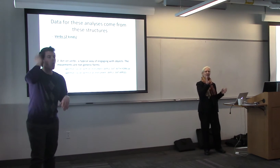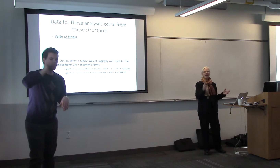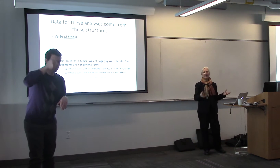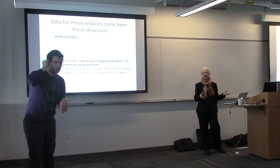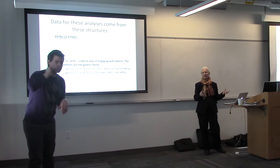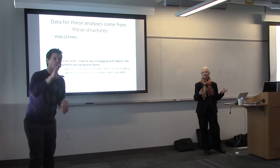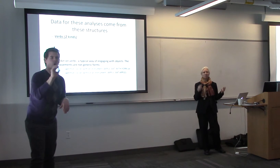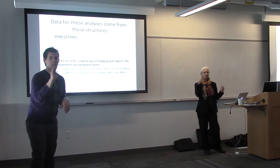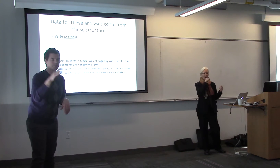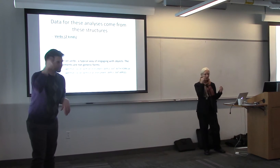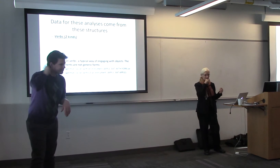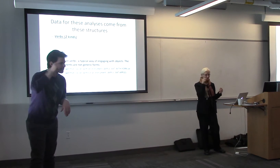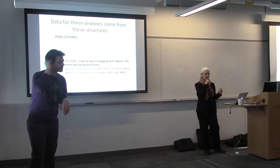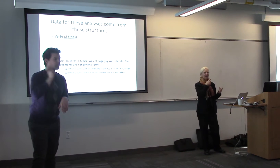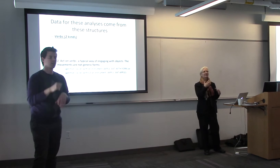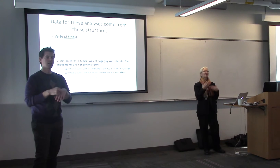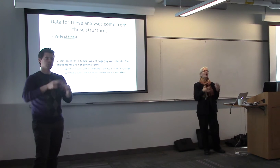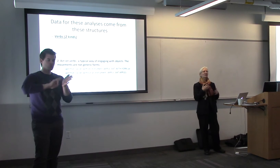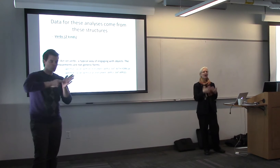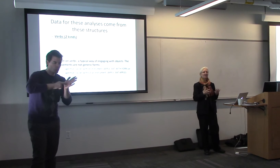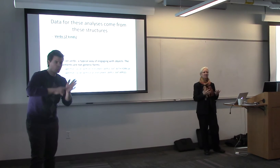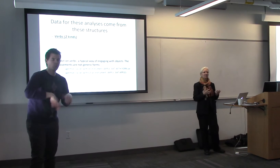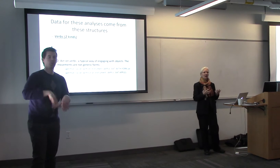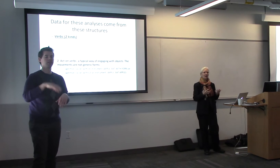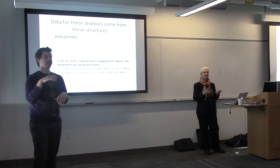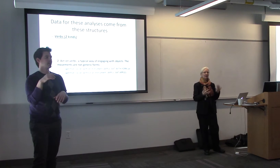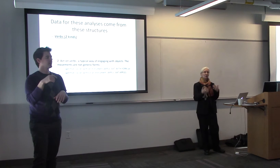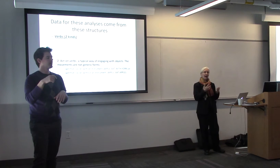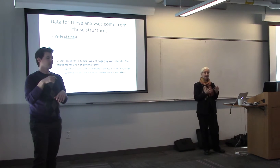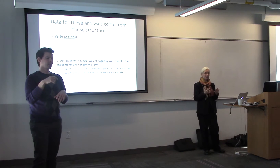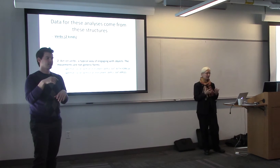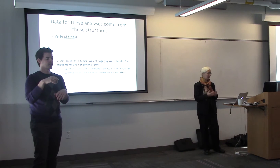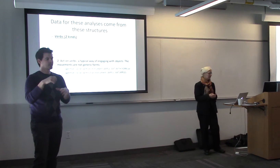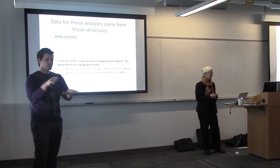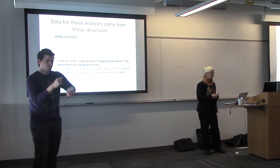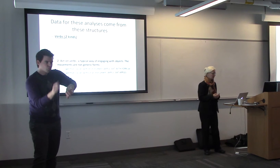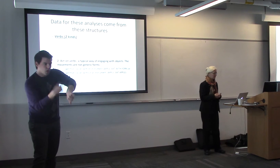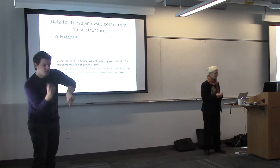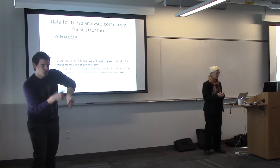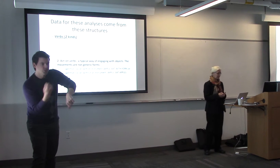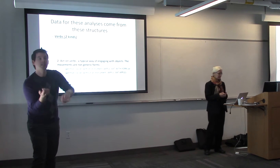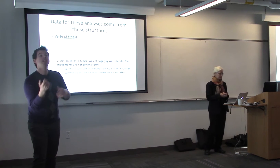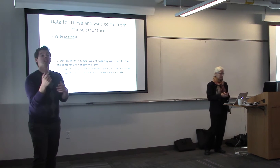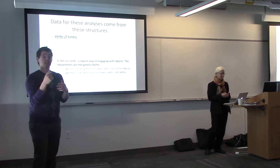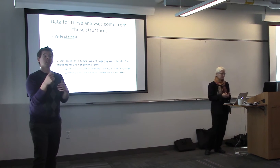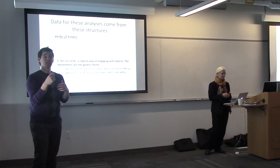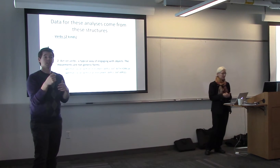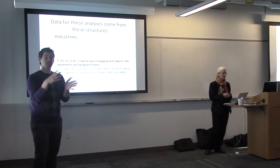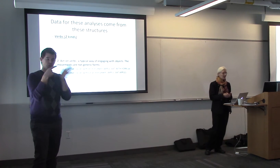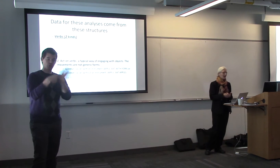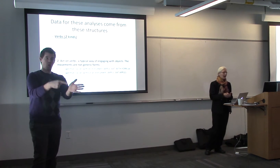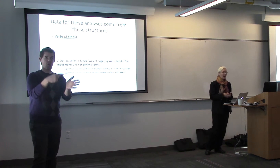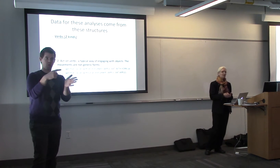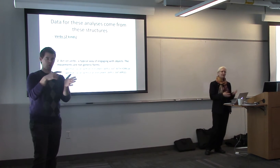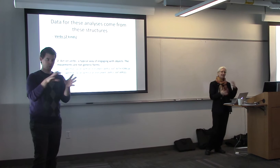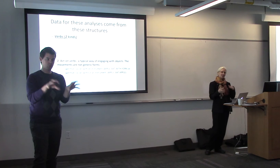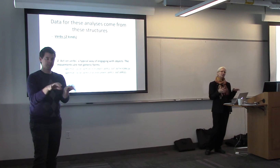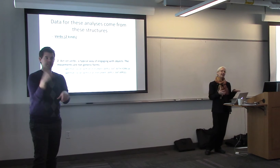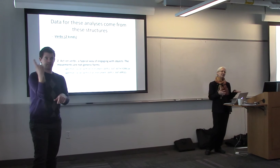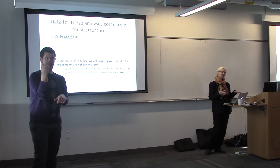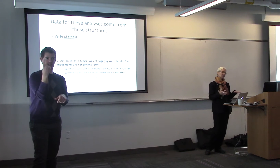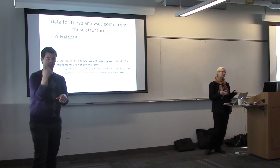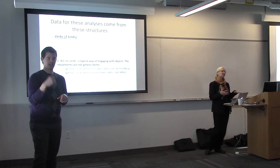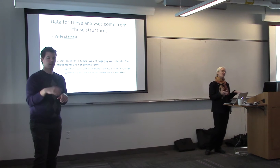up and brush and all kinds of interactive kind of predicates. And